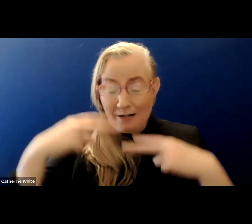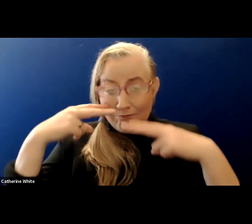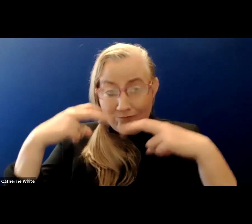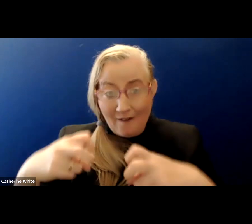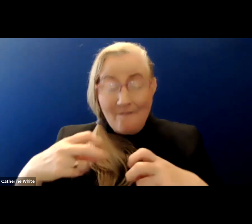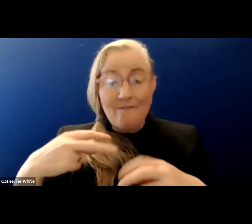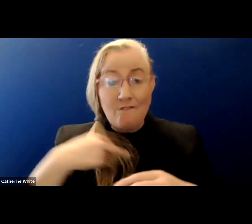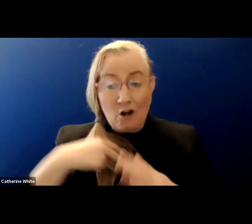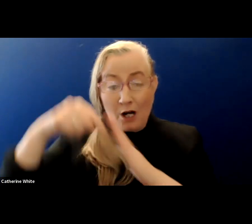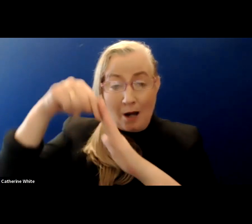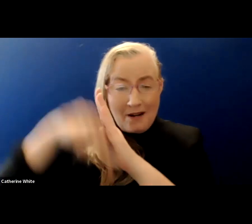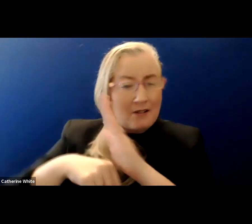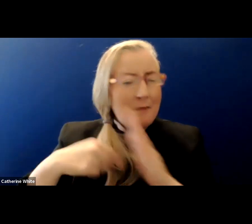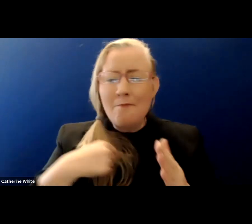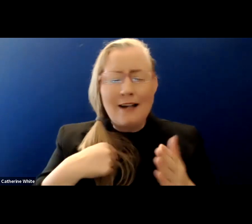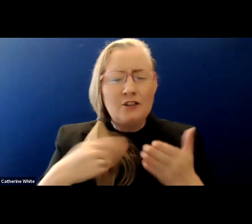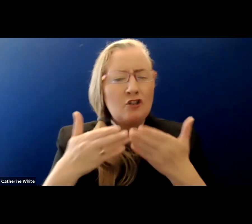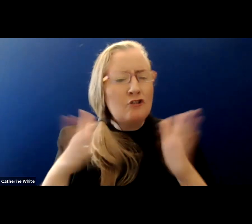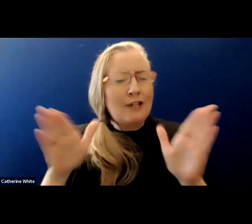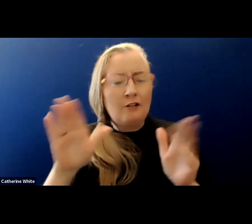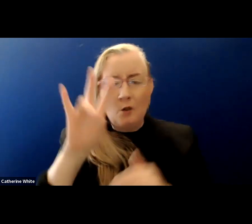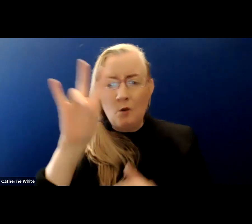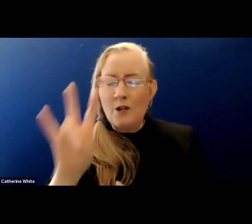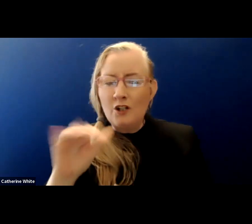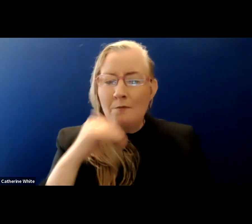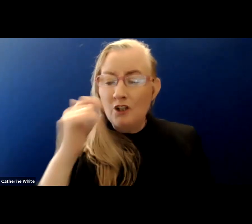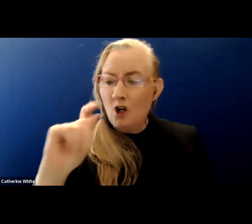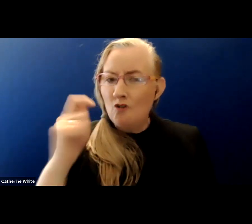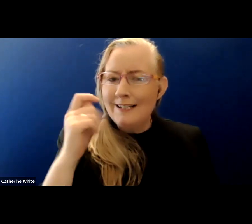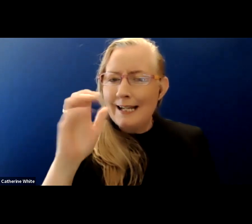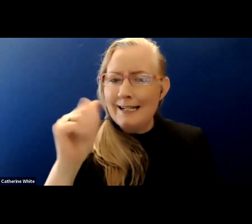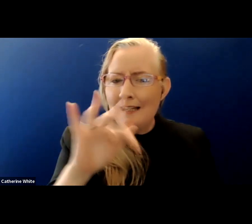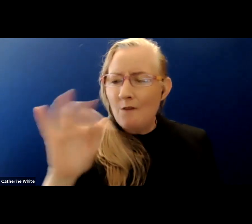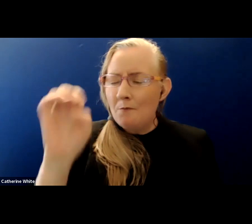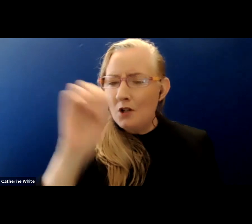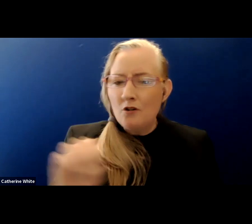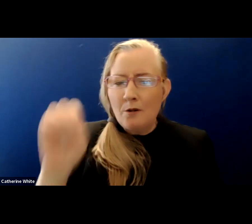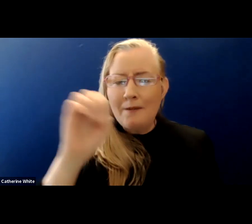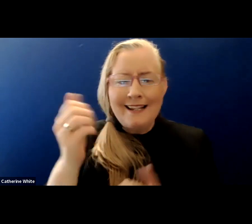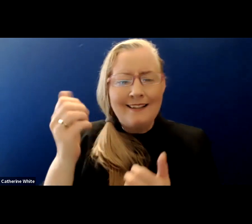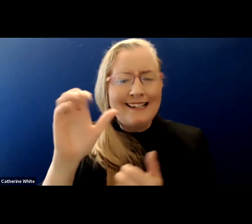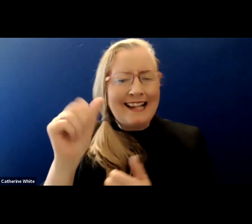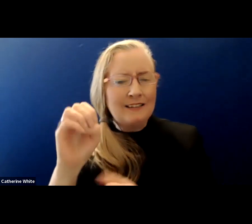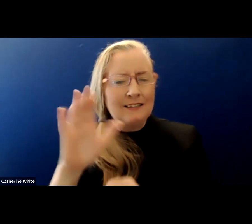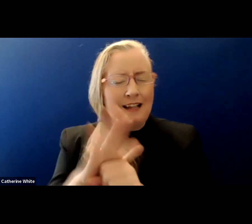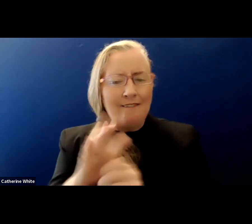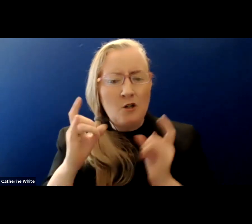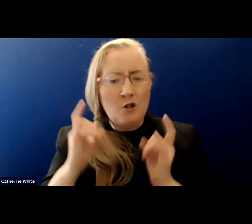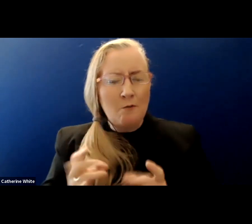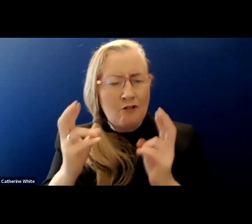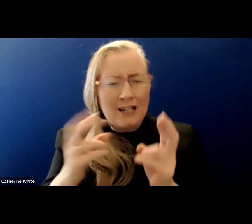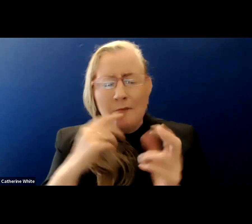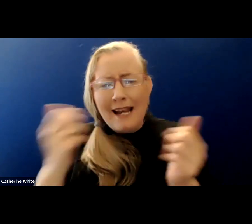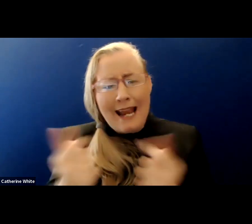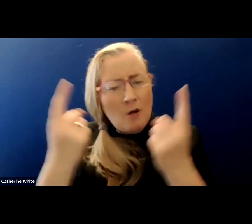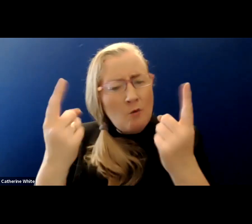comprehensive. Mine's a really general question because of the recent case from the European Court of Human Rights. I'm wondering if anyone